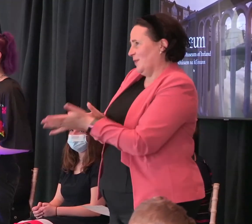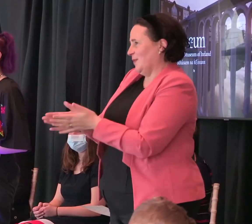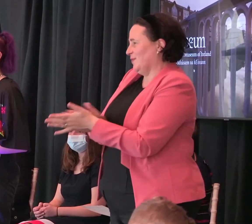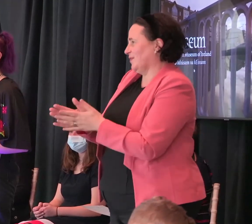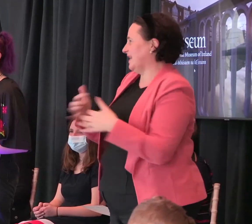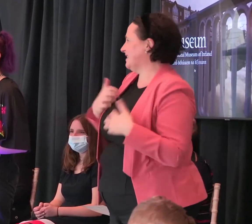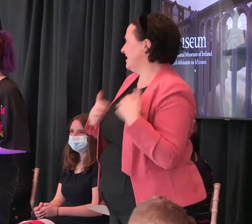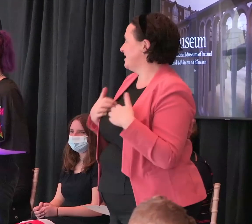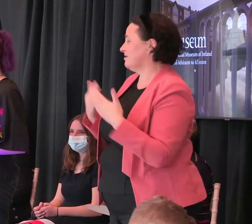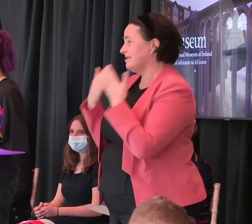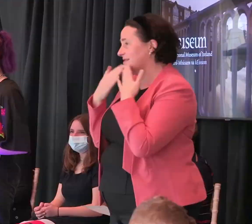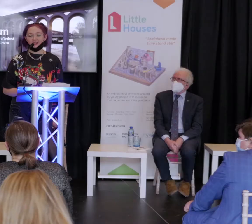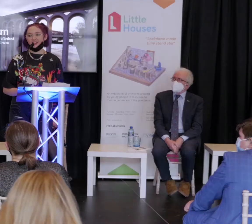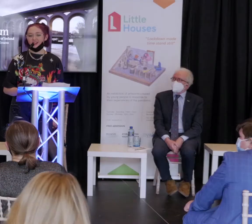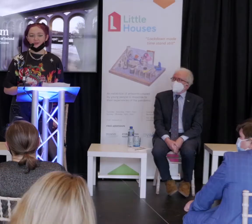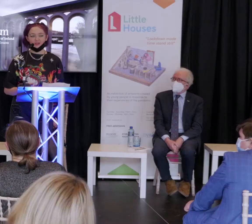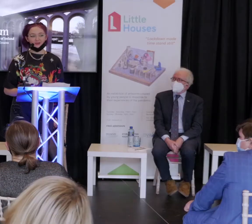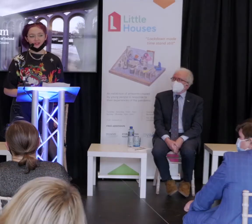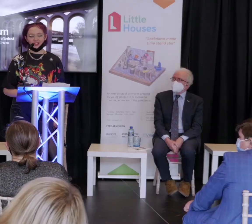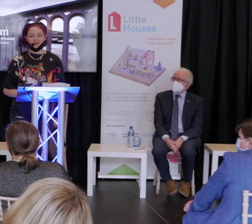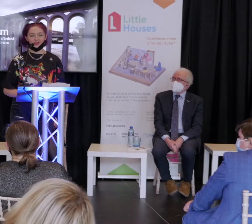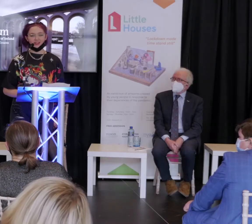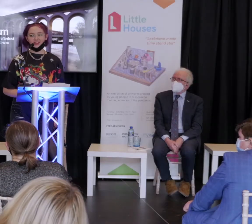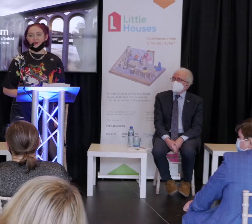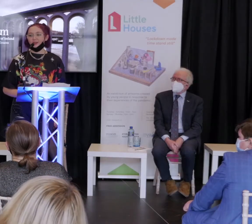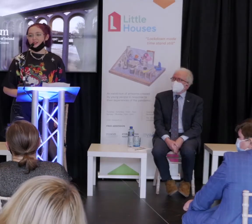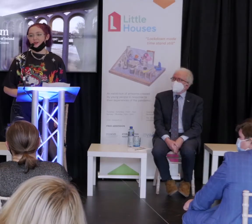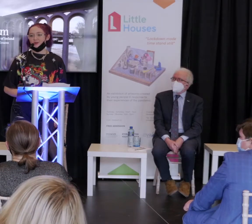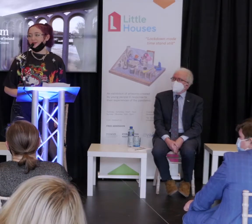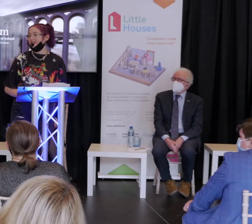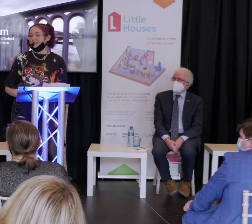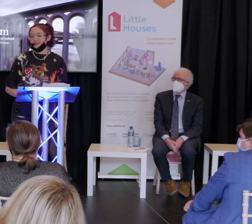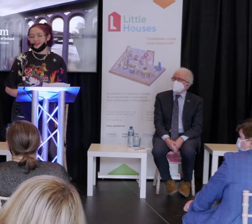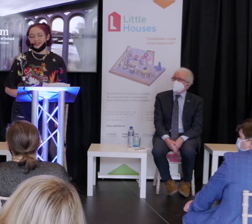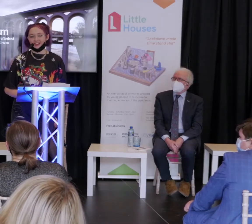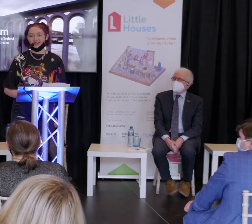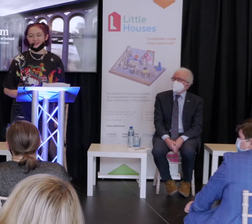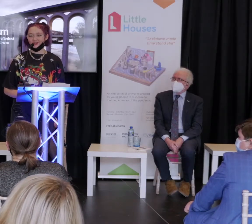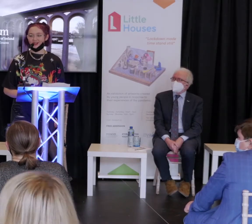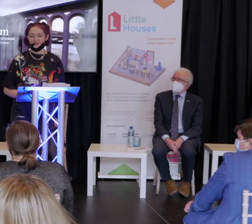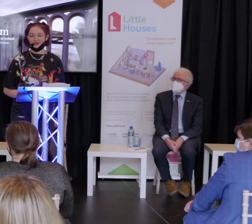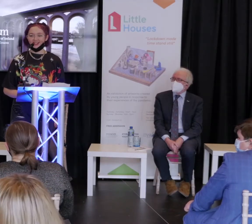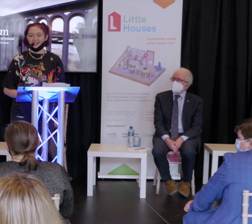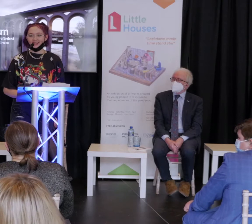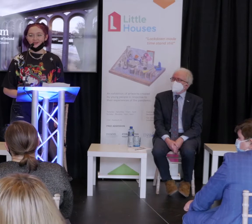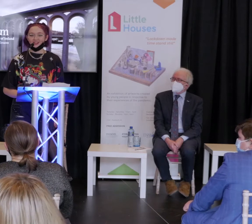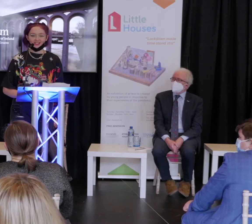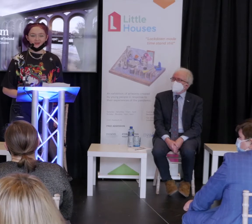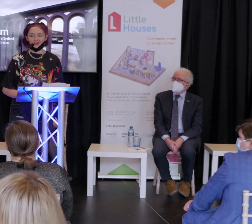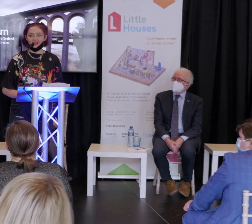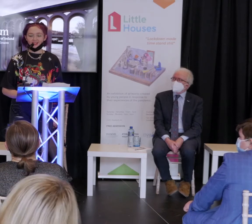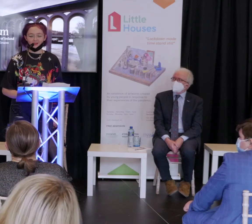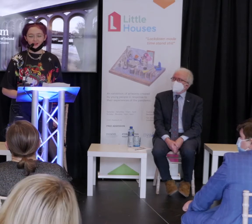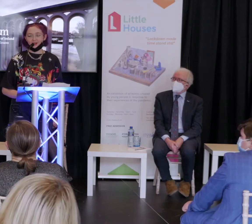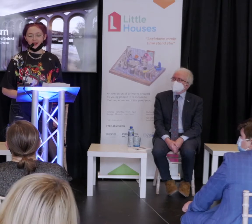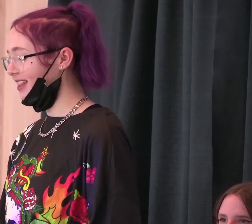thank everyone who's helped us do this and everyone who's given us the opportunity. So Billy and Johanna, thanks for giving us the